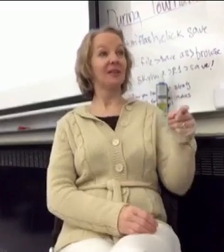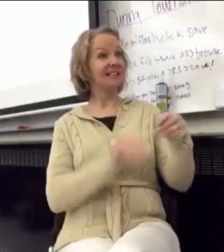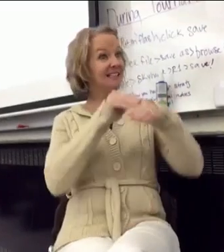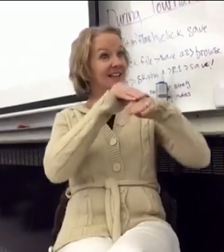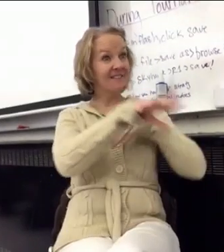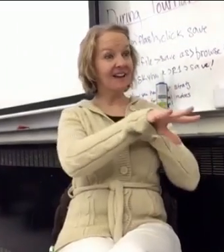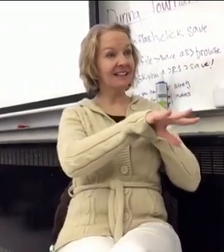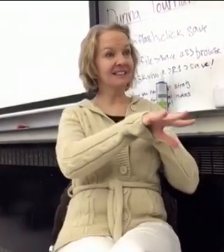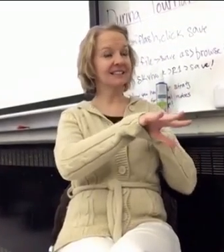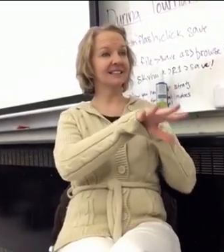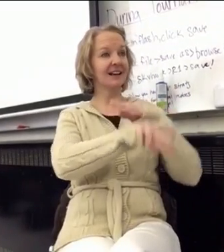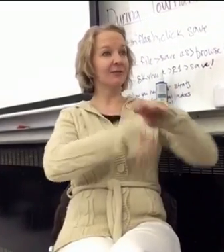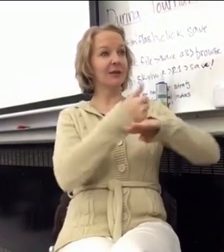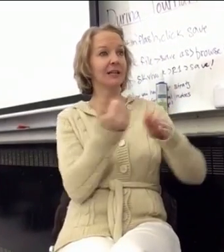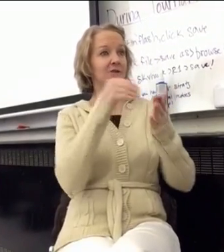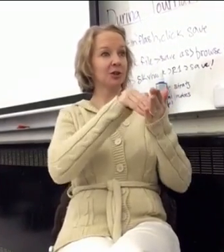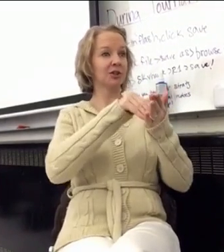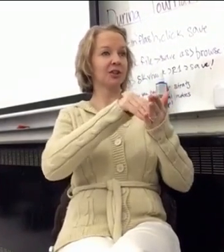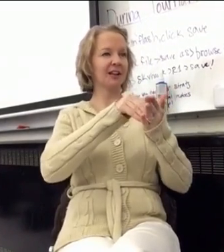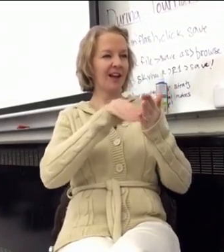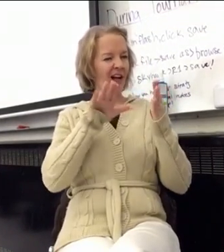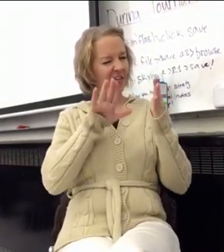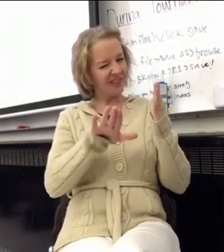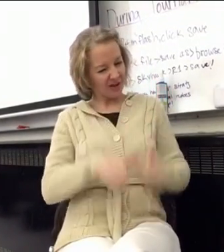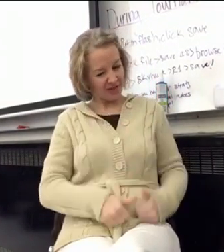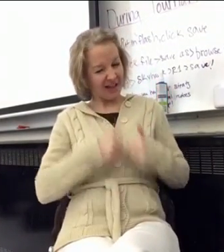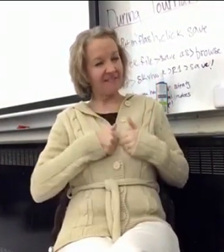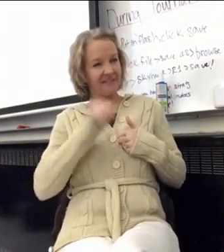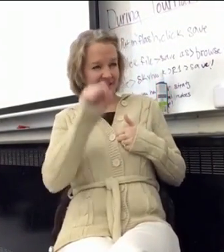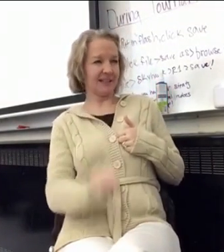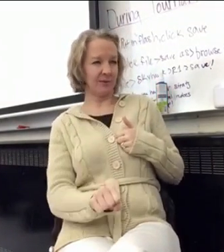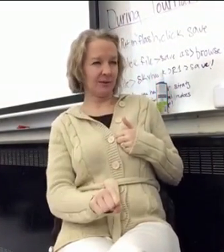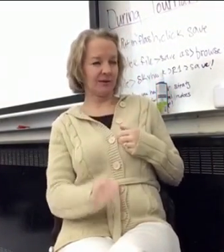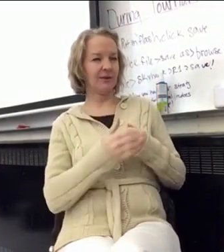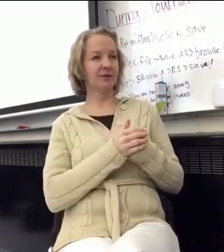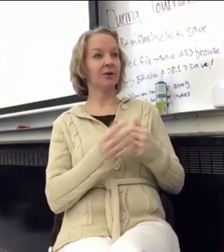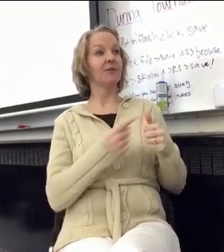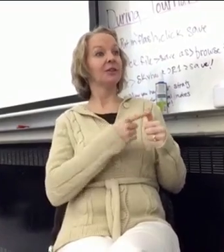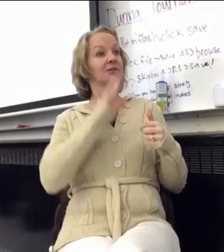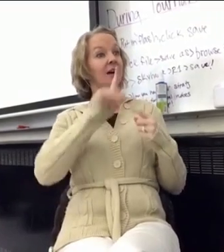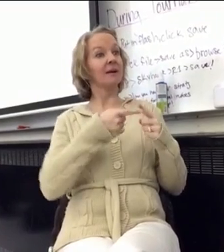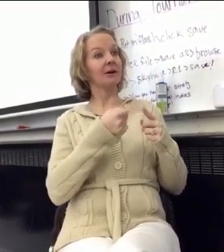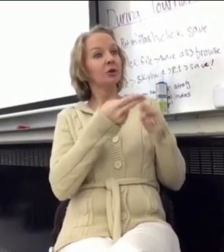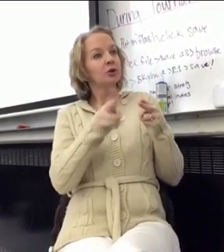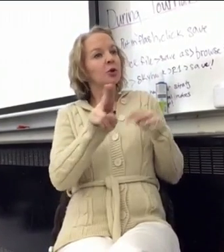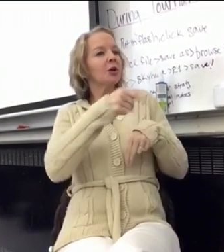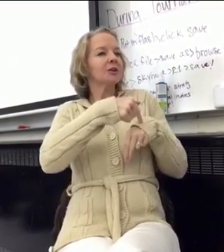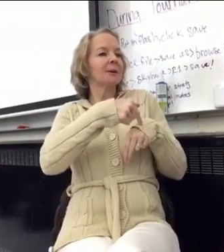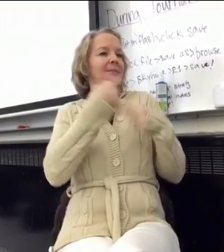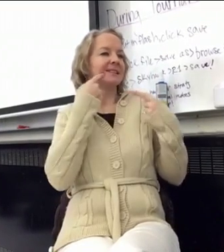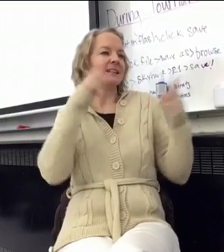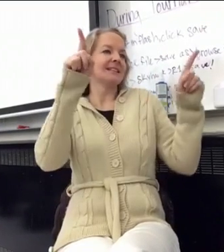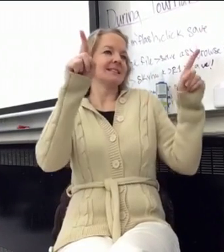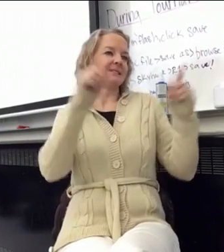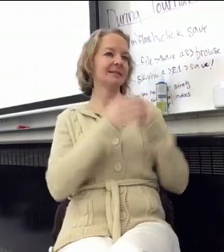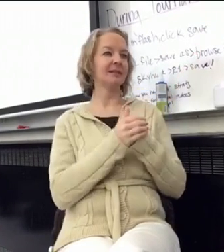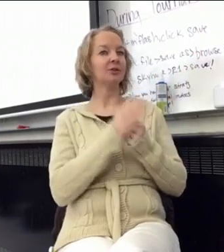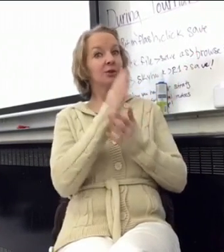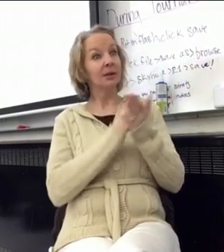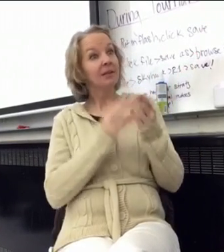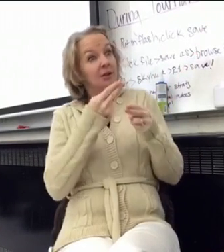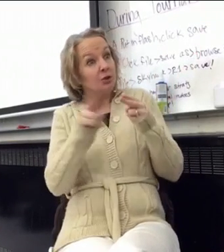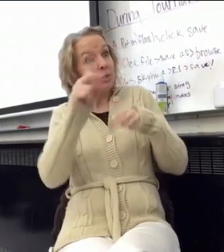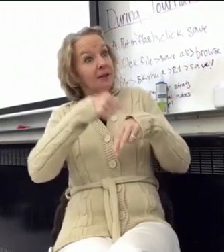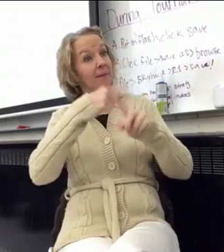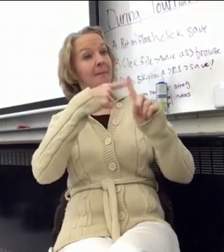of Reconstruction on life in the South. So the first thing I want to talk about is some short-term successes. So some of the